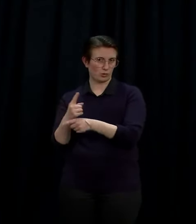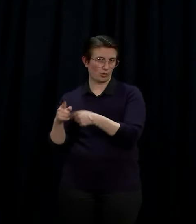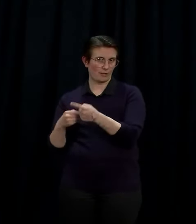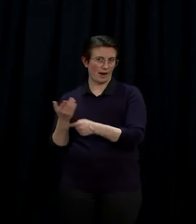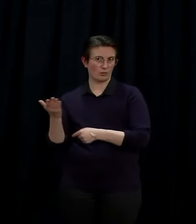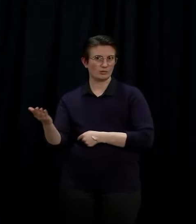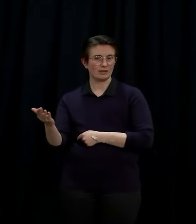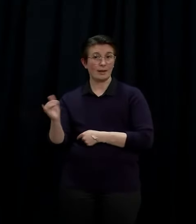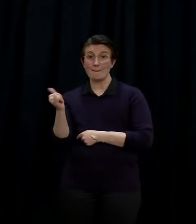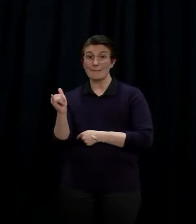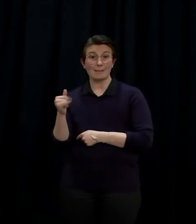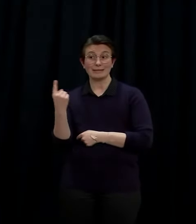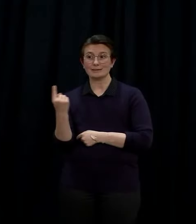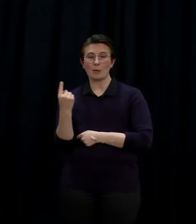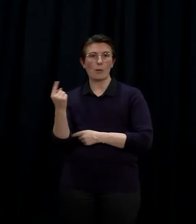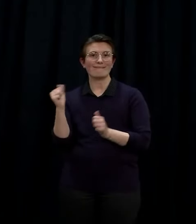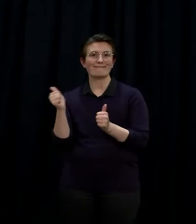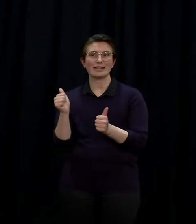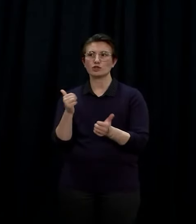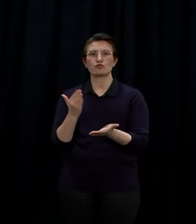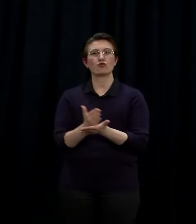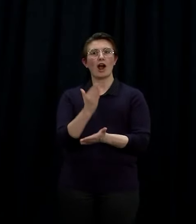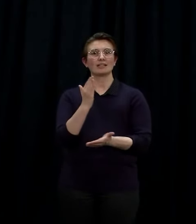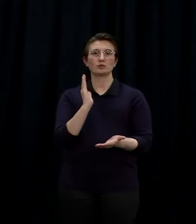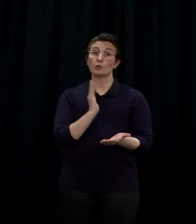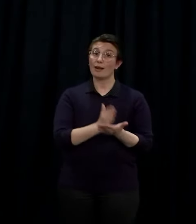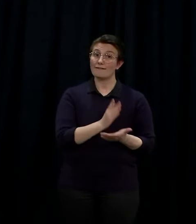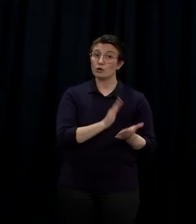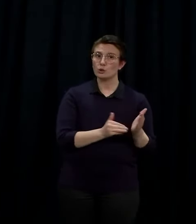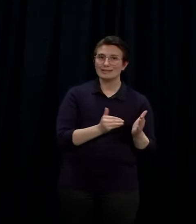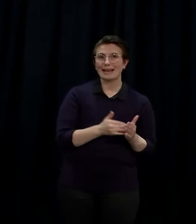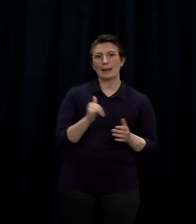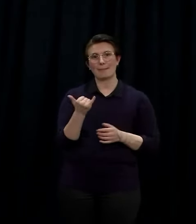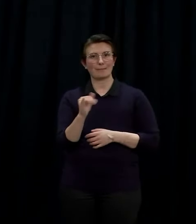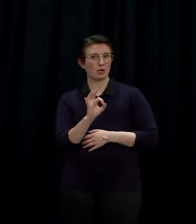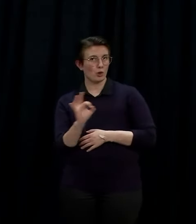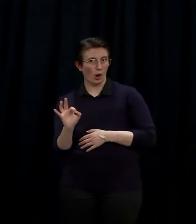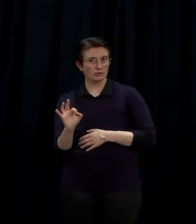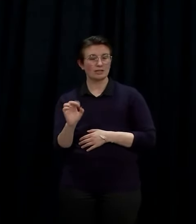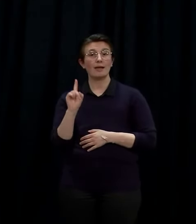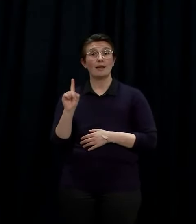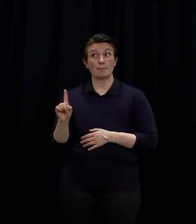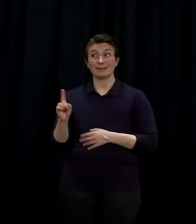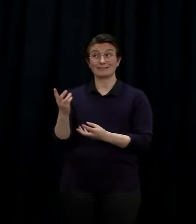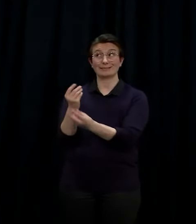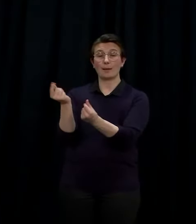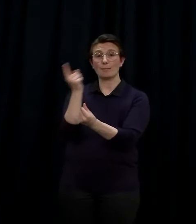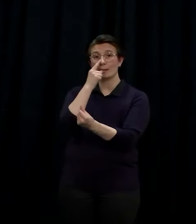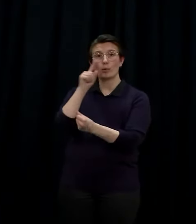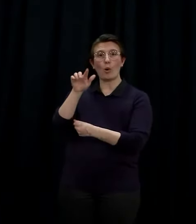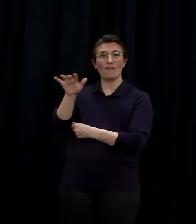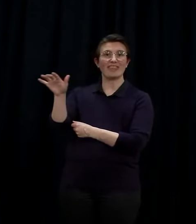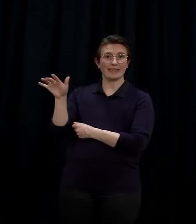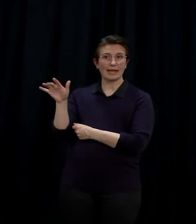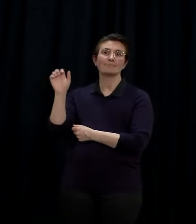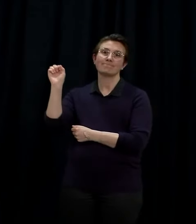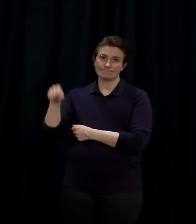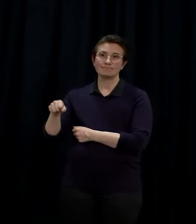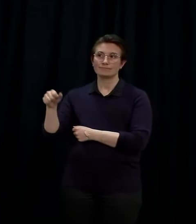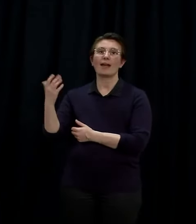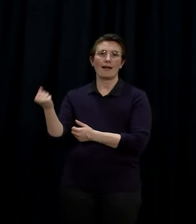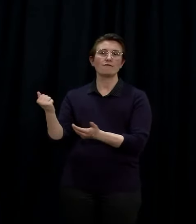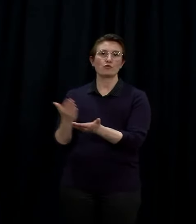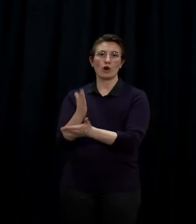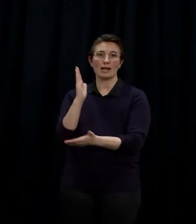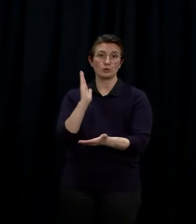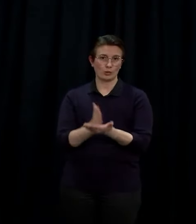better sense of that once we've finished processing the people who currently aren't even in New Zealand But what's yet. your message to them, the ones that have been left behind and are